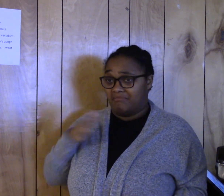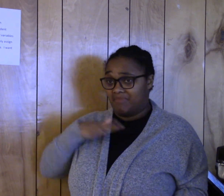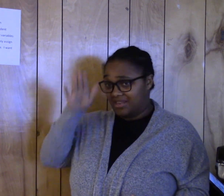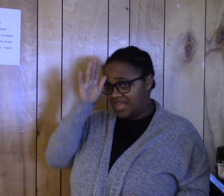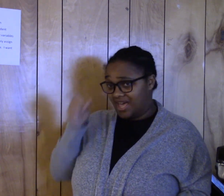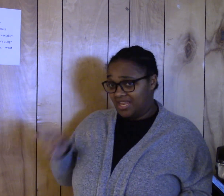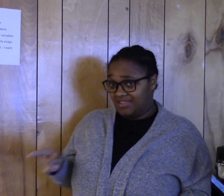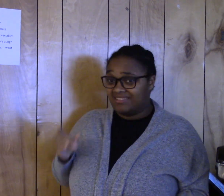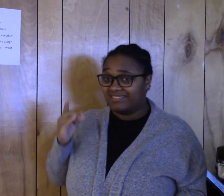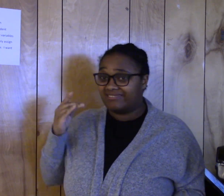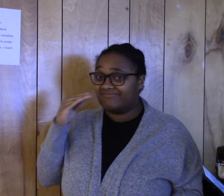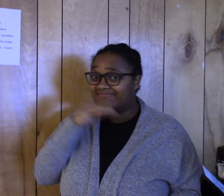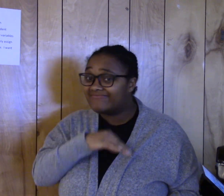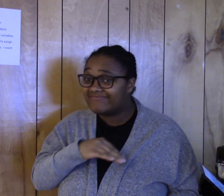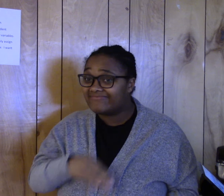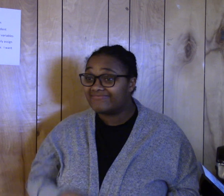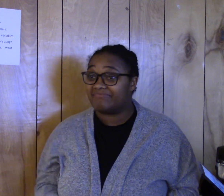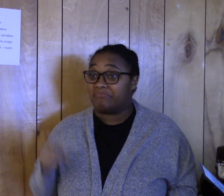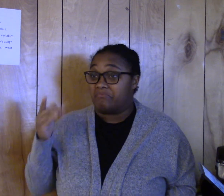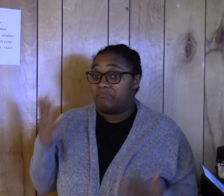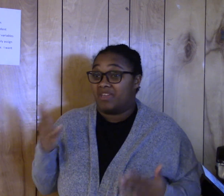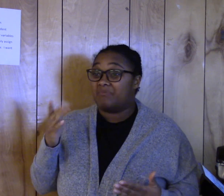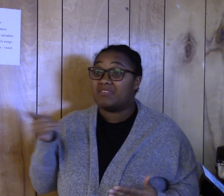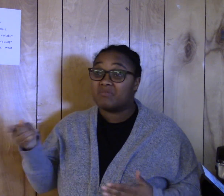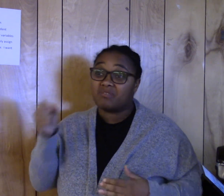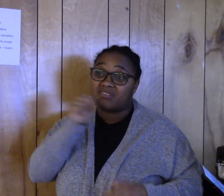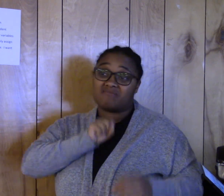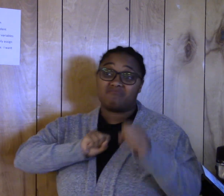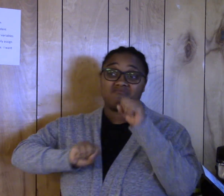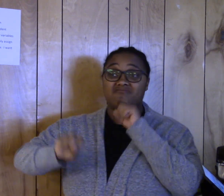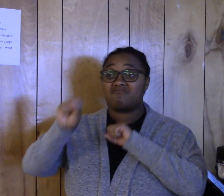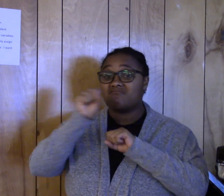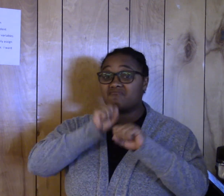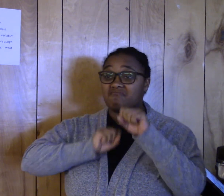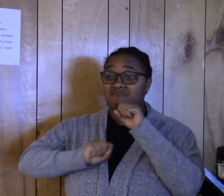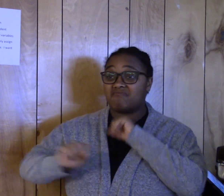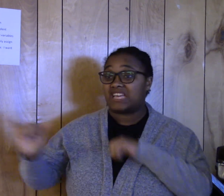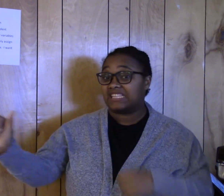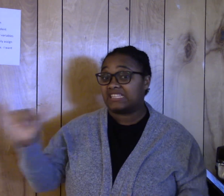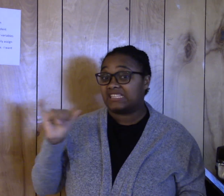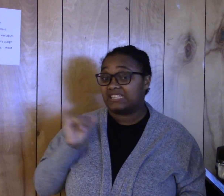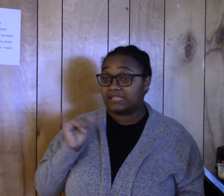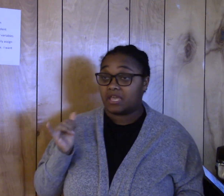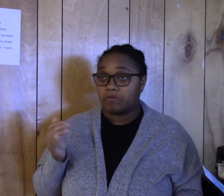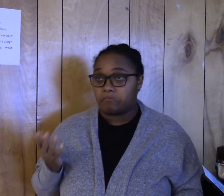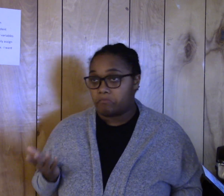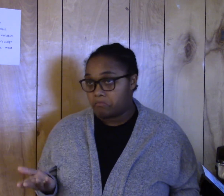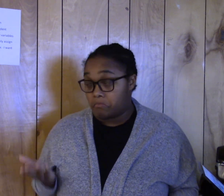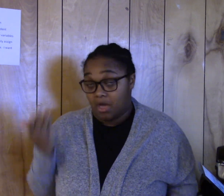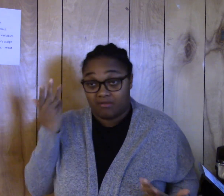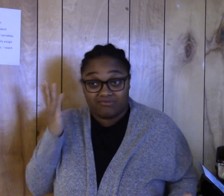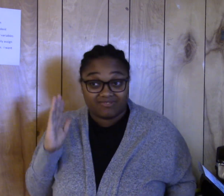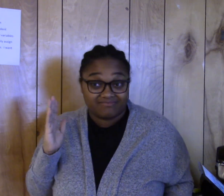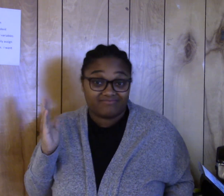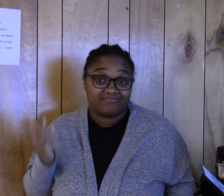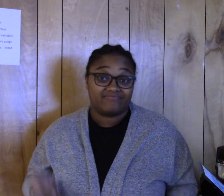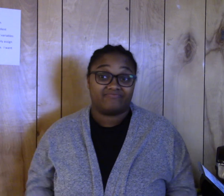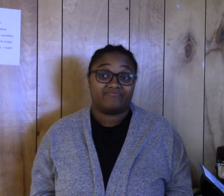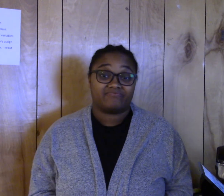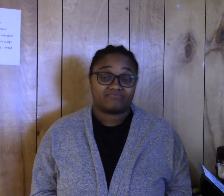But you don't know. There are other instances, well, okay, like my other grandmother, not the one who wanted me to go to law school. I said something to